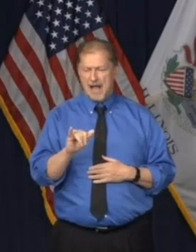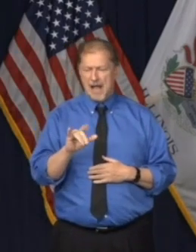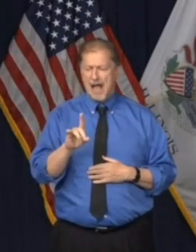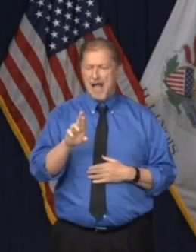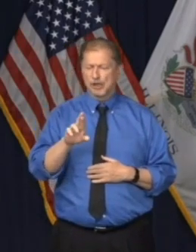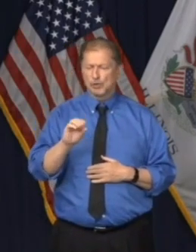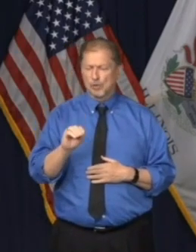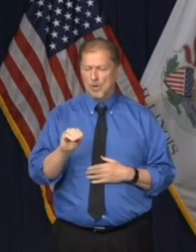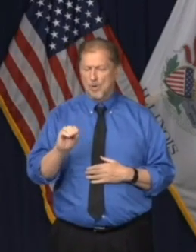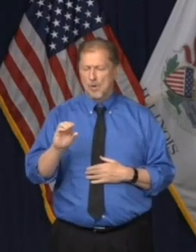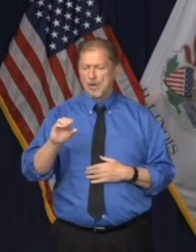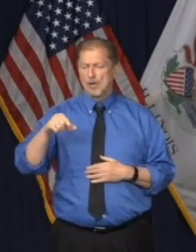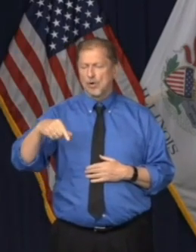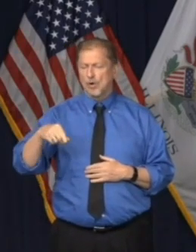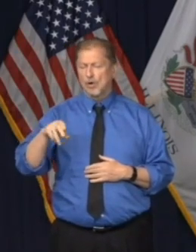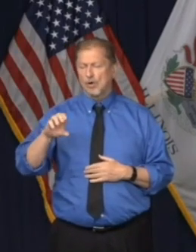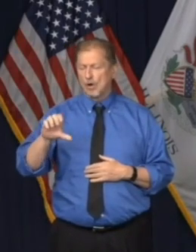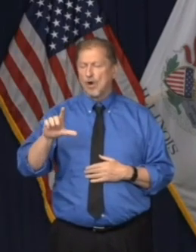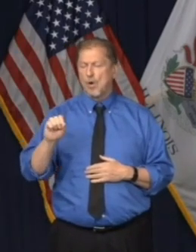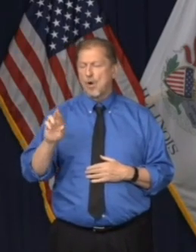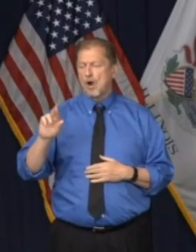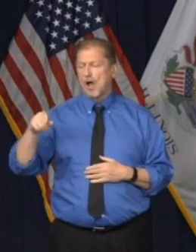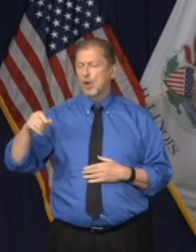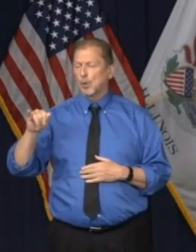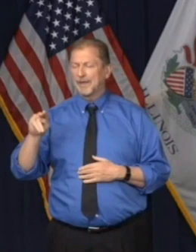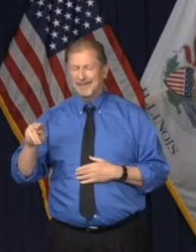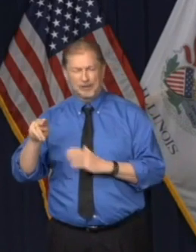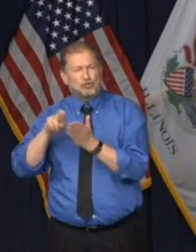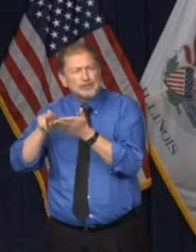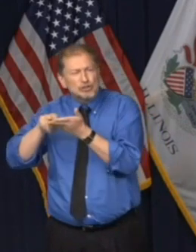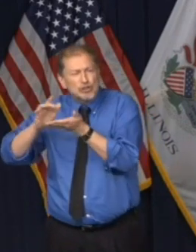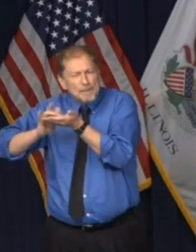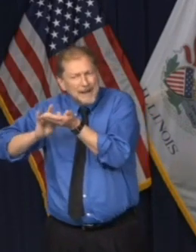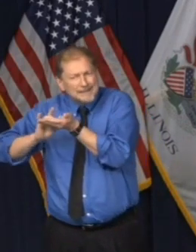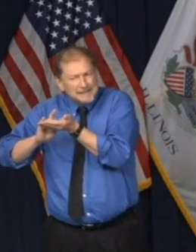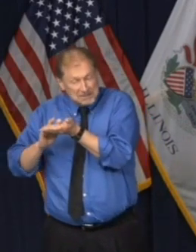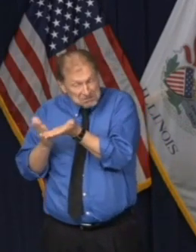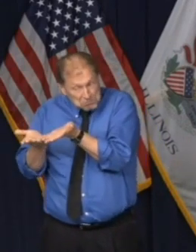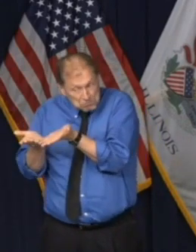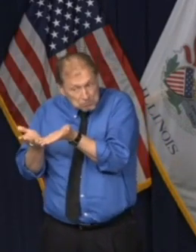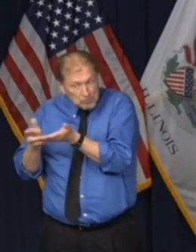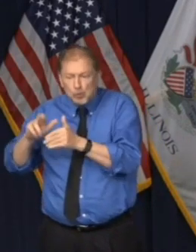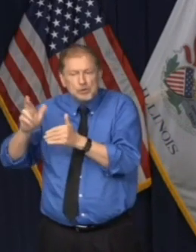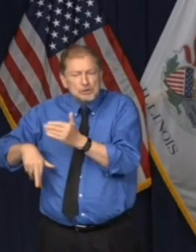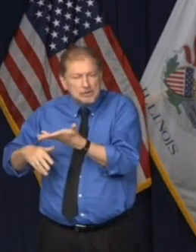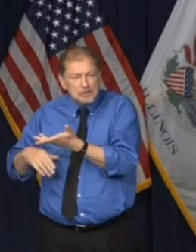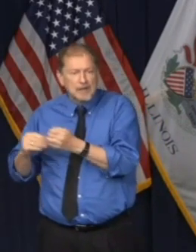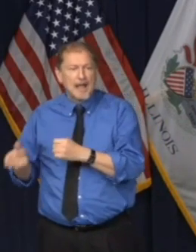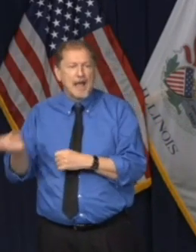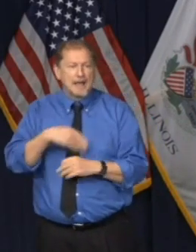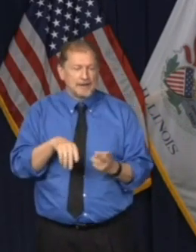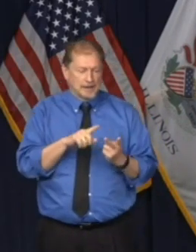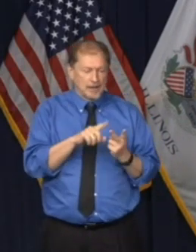hydroxychloroquine study, which I probably did not say that correctly. And we also hear that the University of Chicago has been conducting that test on the